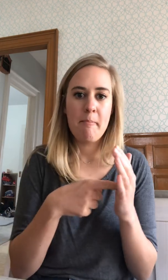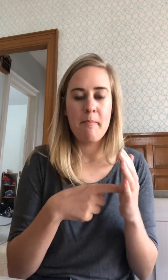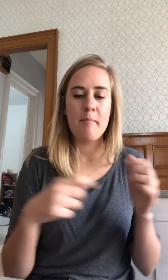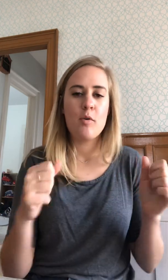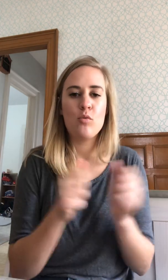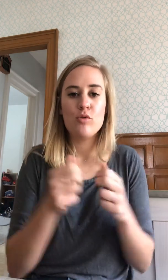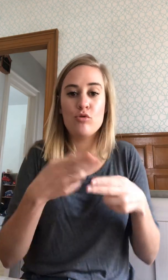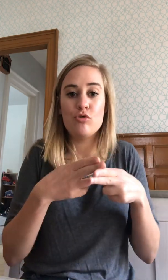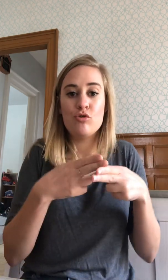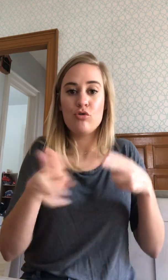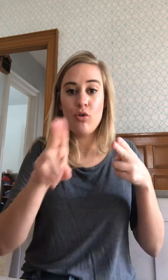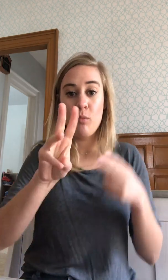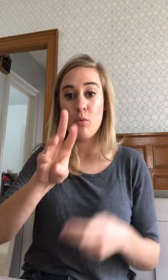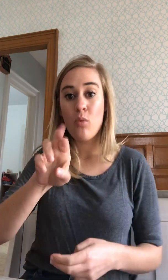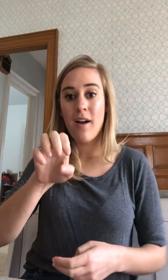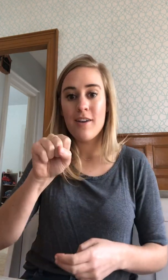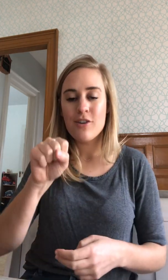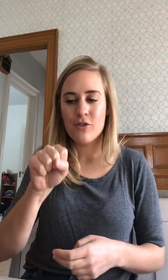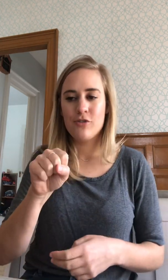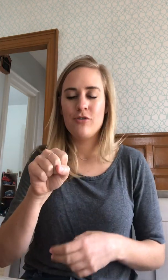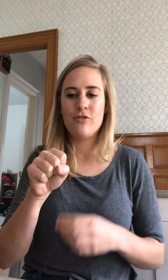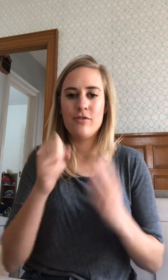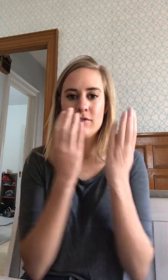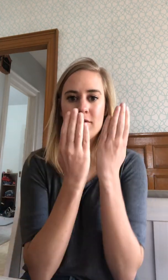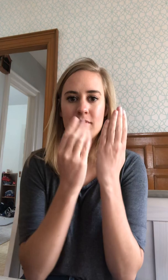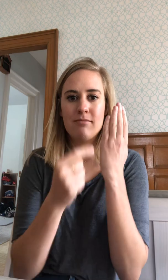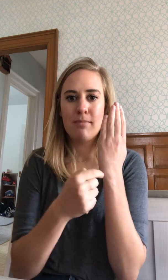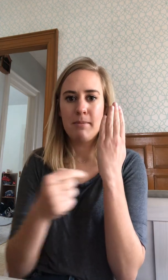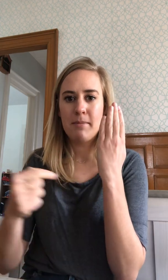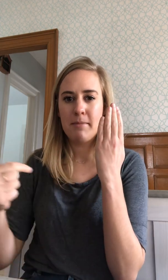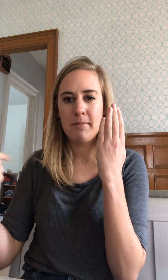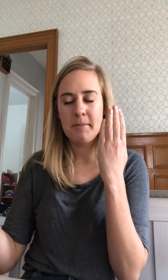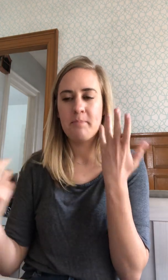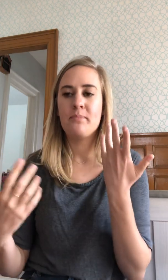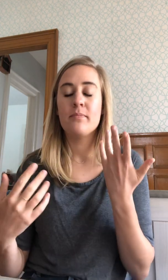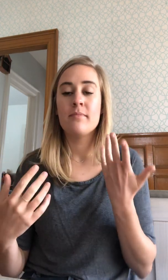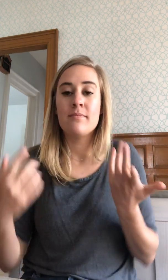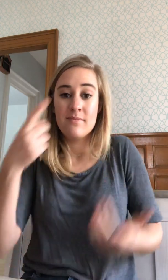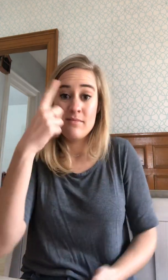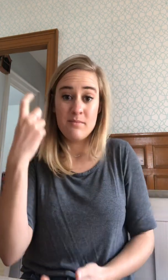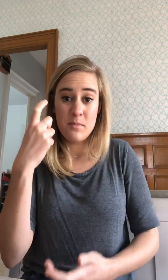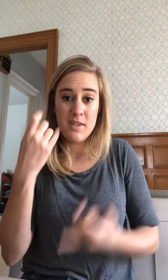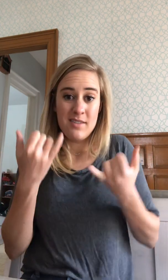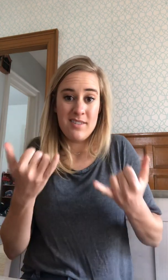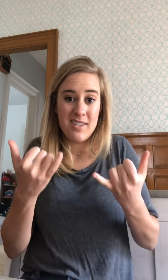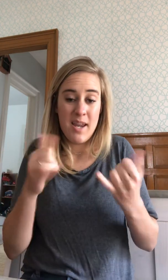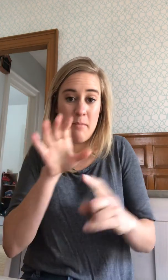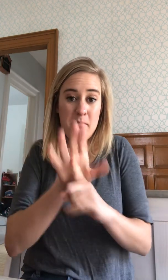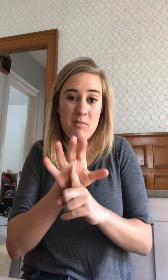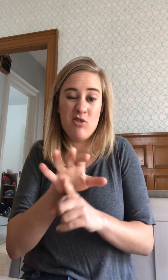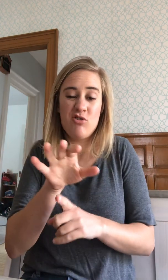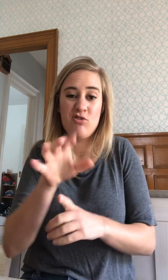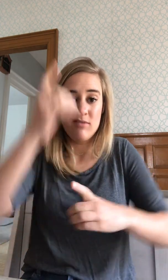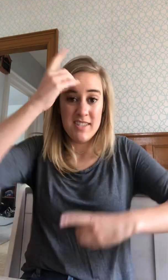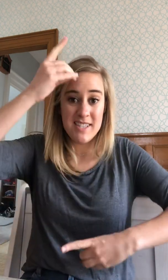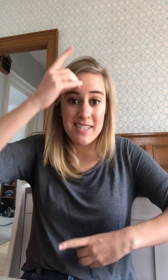teeth. So in light of today's infectious diseases, including HIV and hepatitis